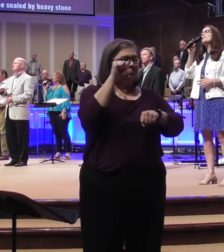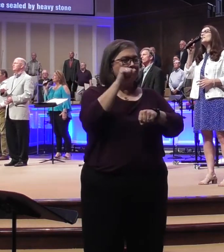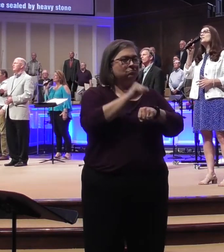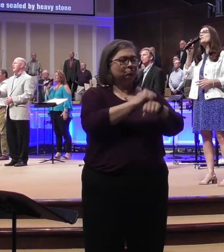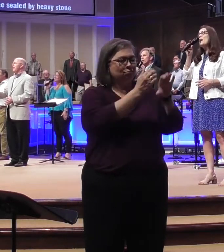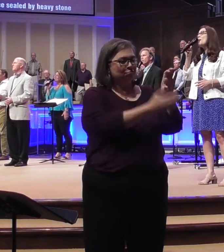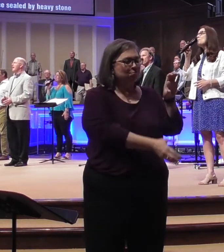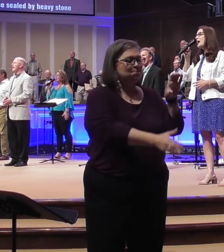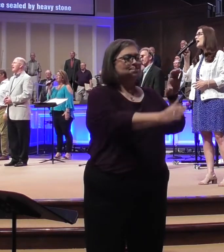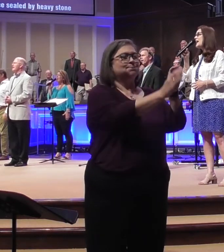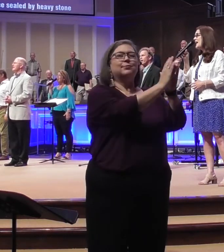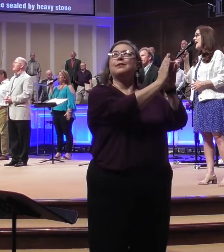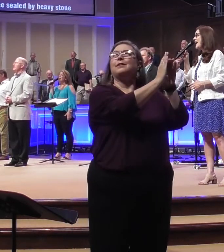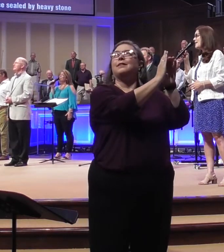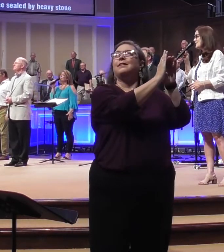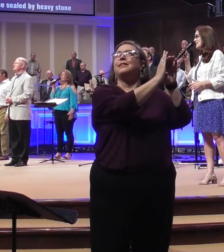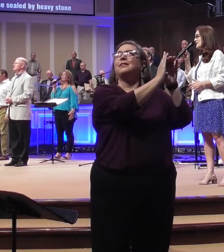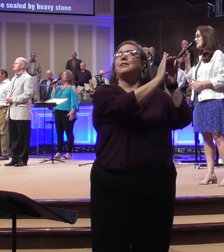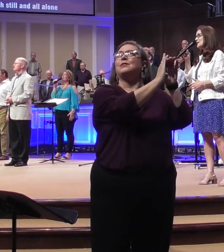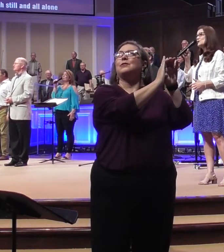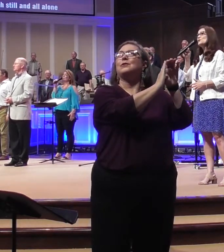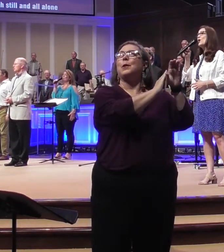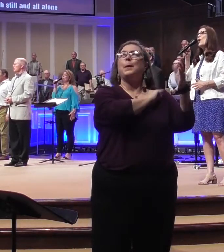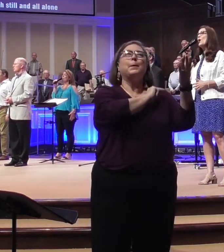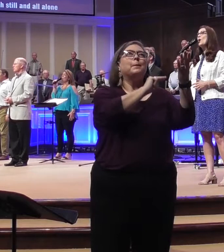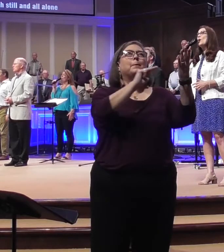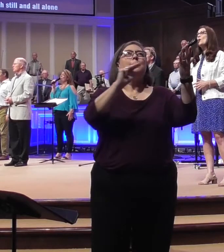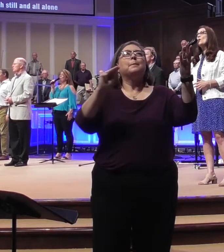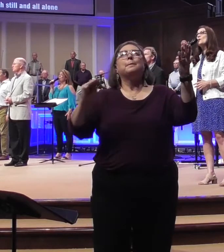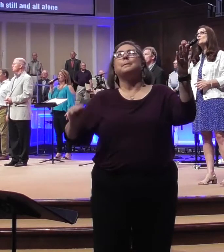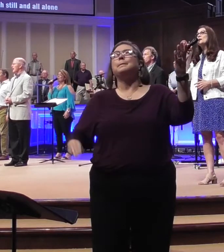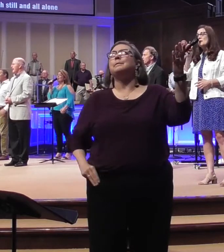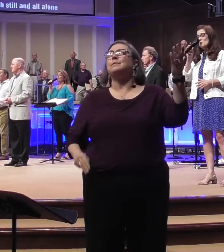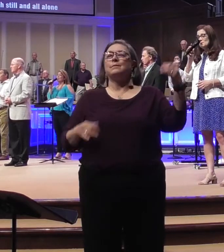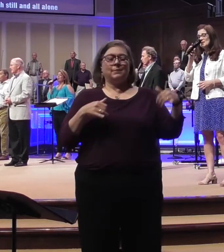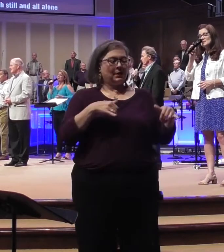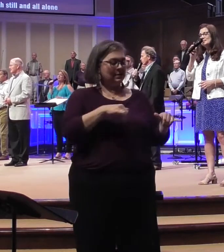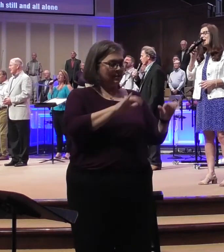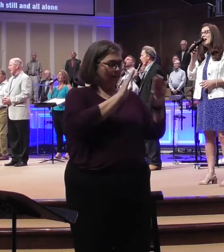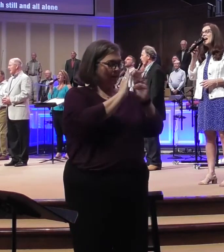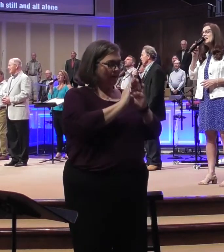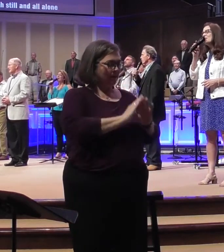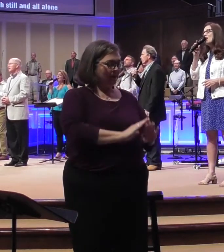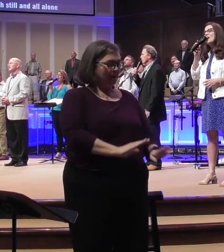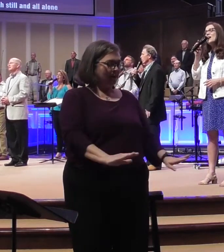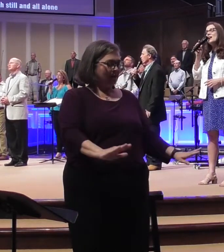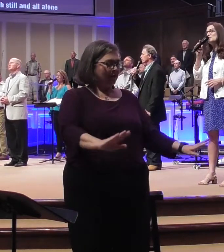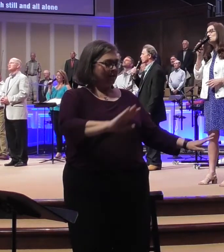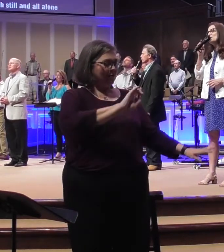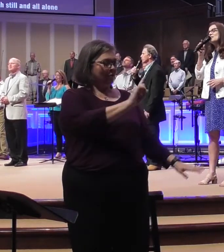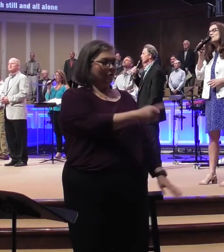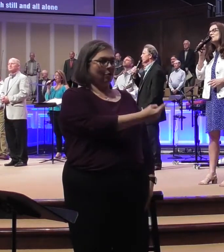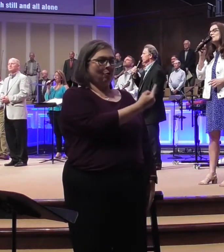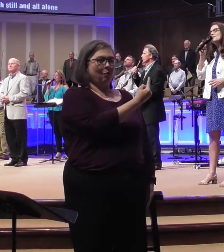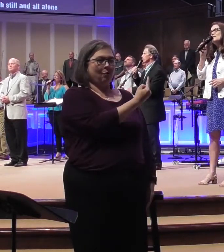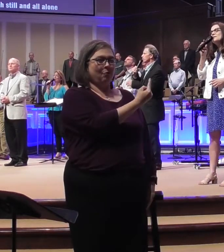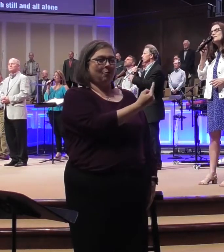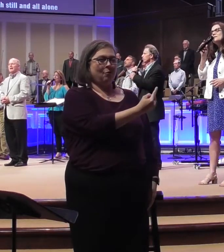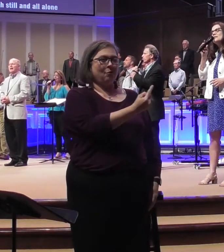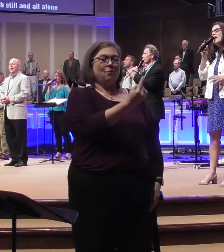sealed, my heavy soul higher